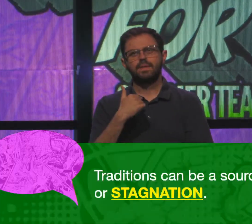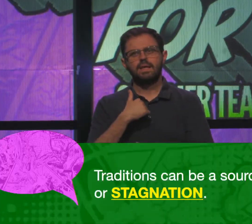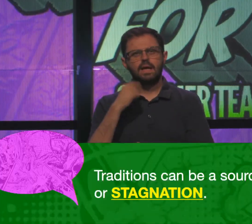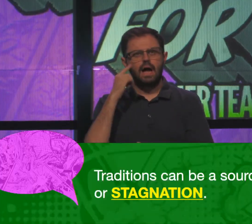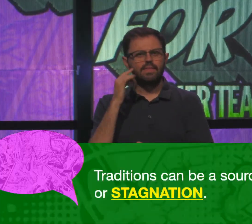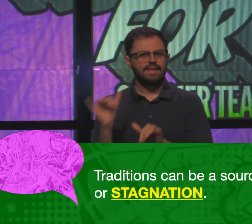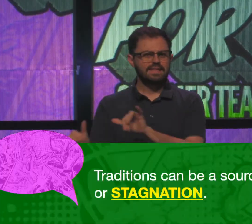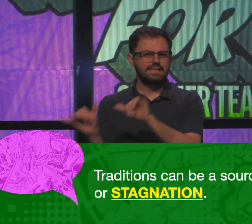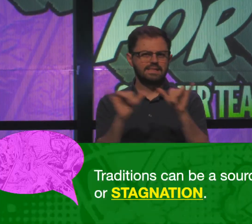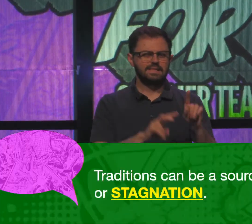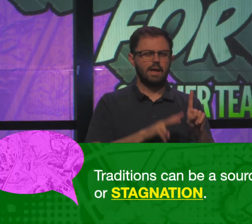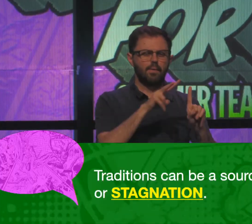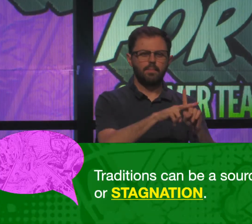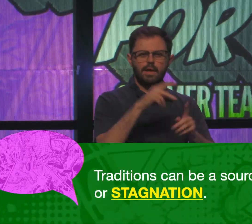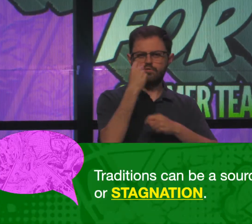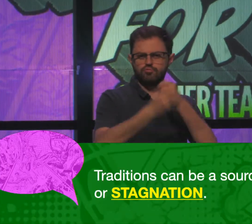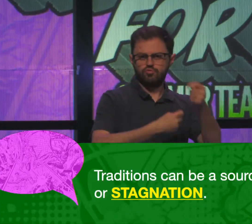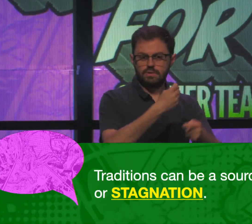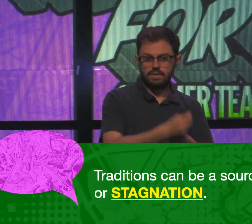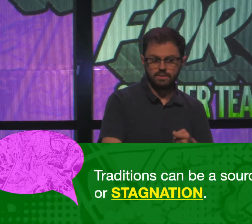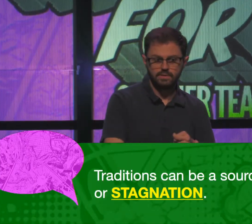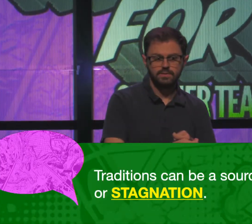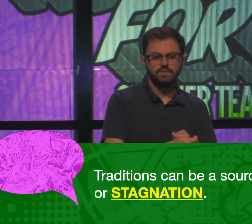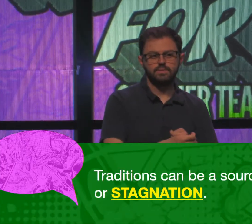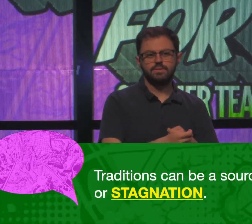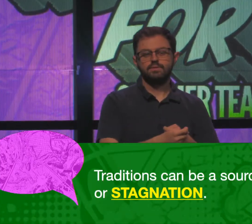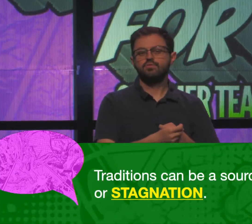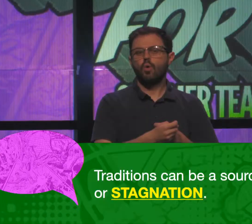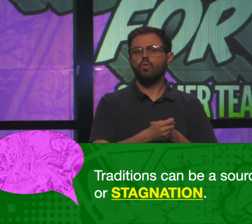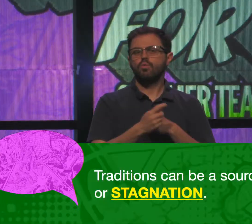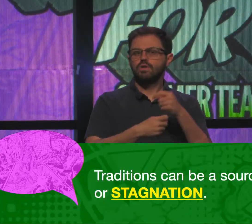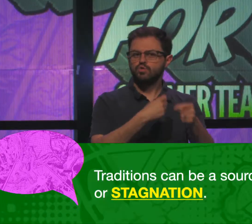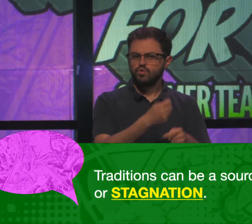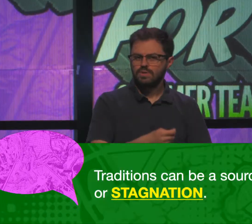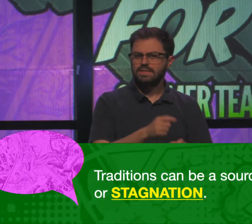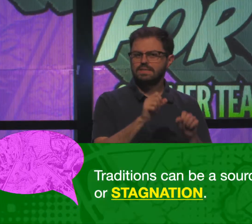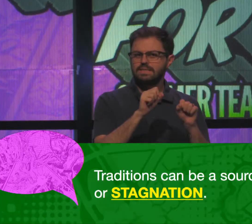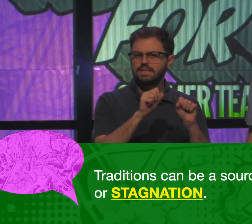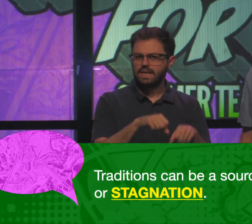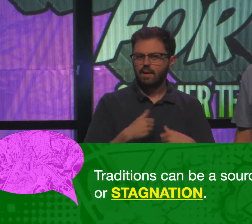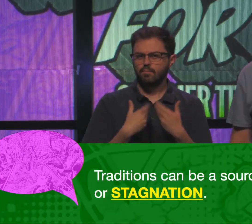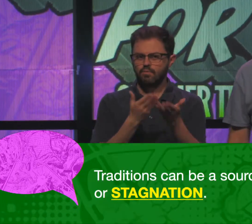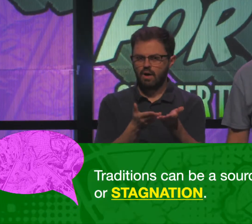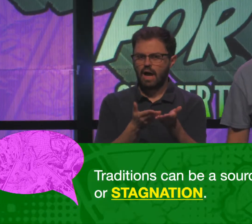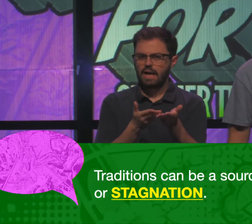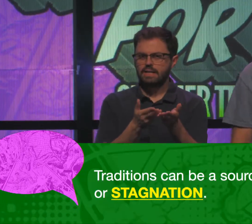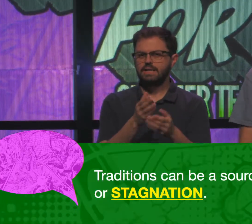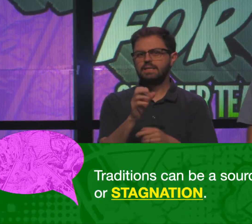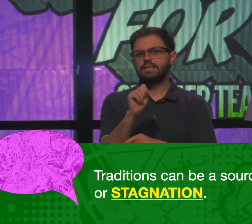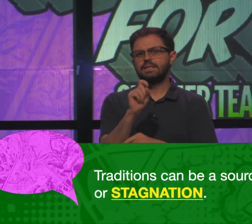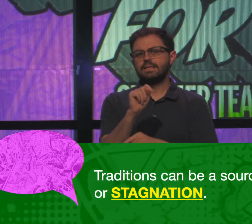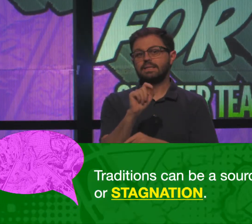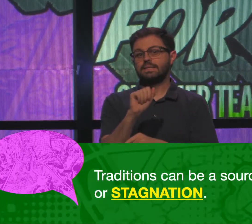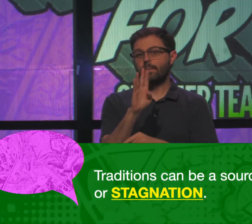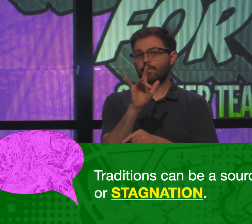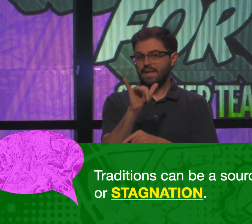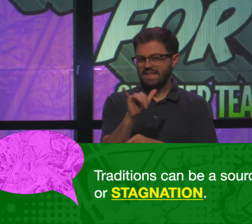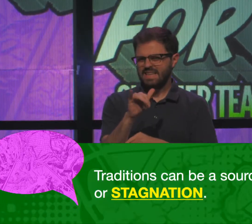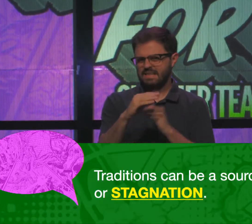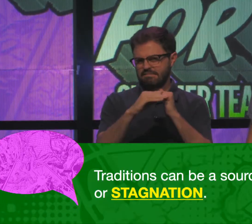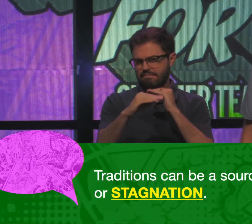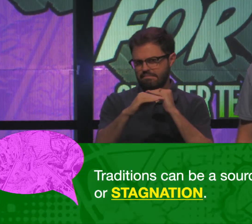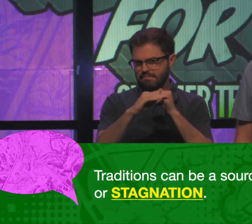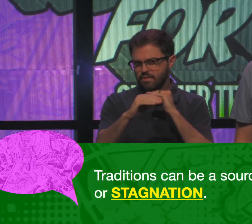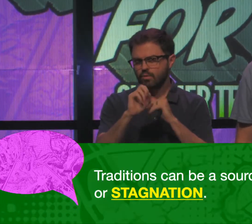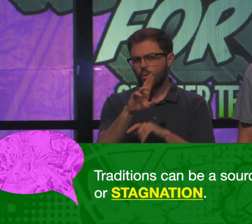right? Traditions, first fill in for those of you that have been anxiously waiting, can be a source of stability or stagnation. And that's the real